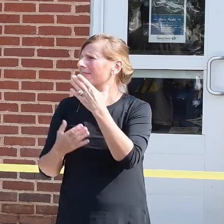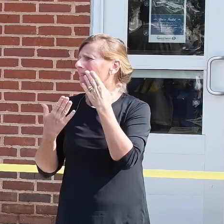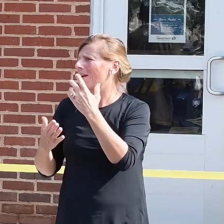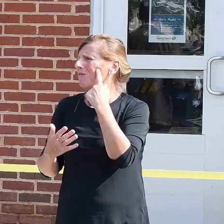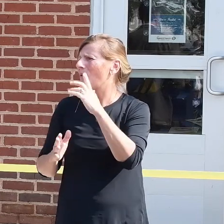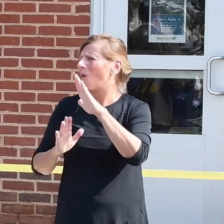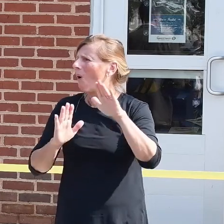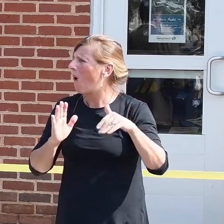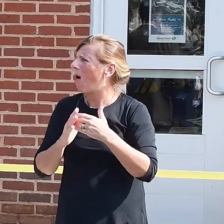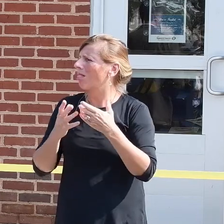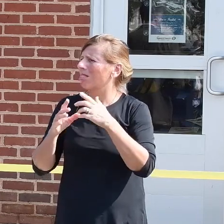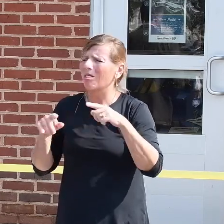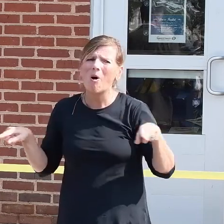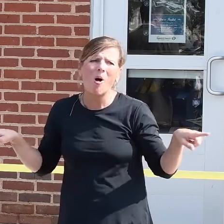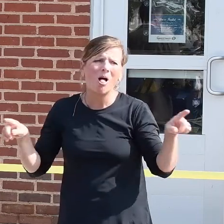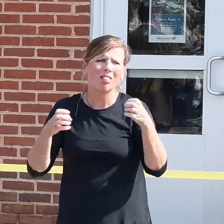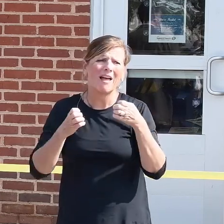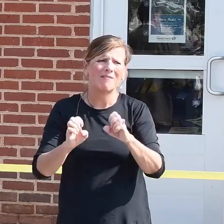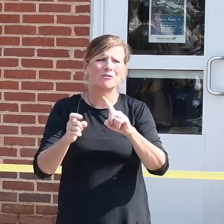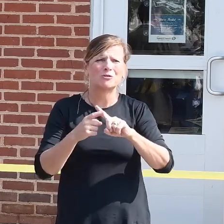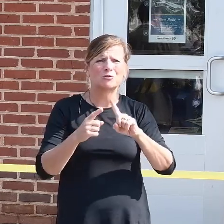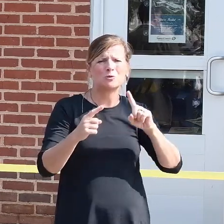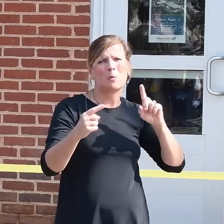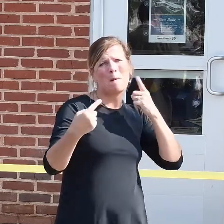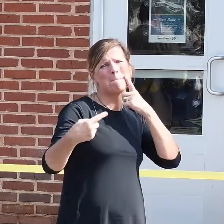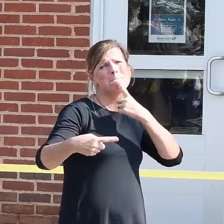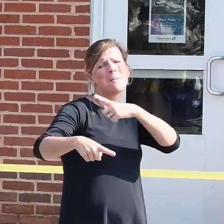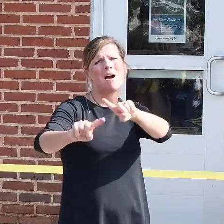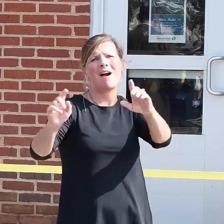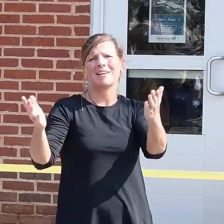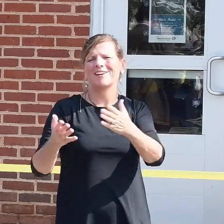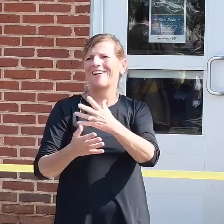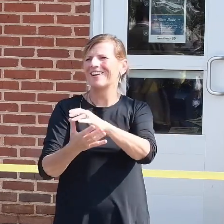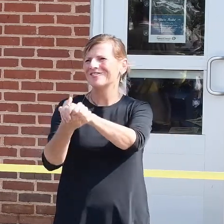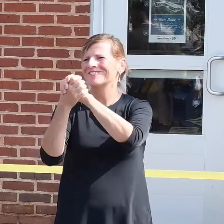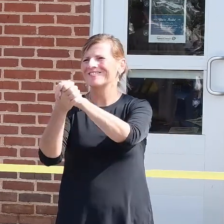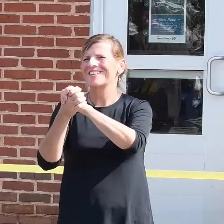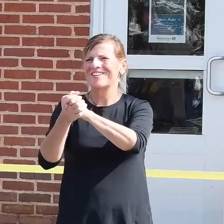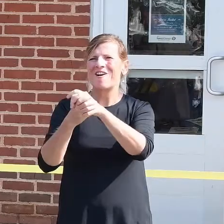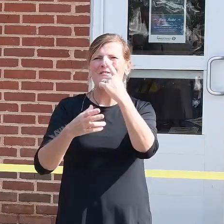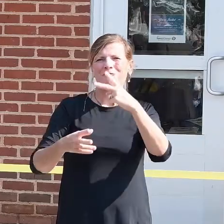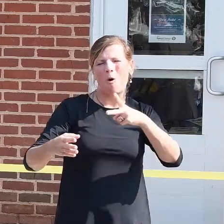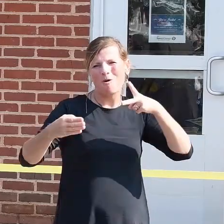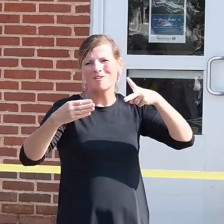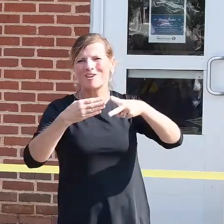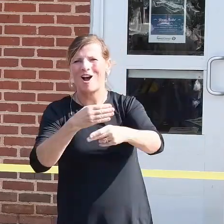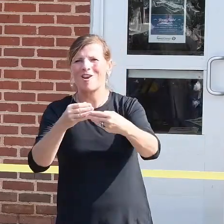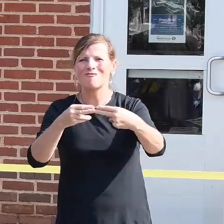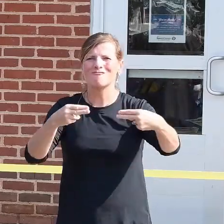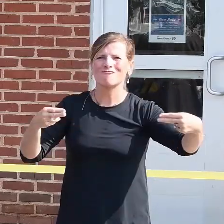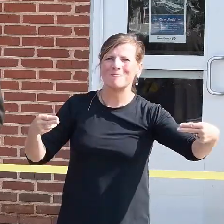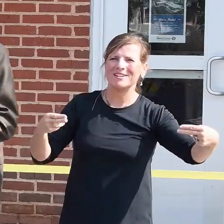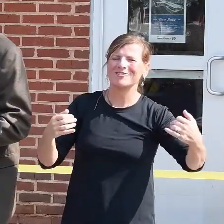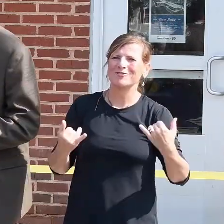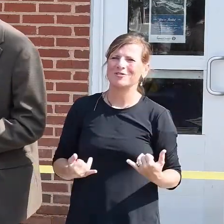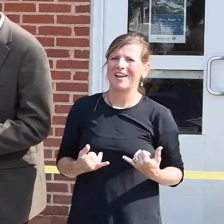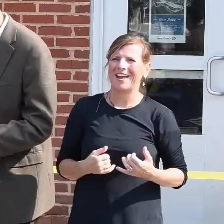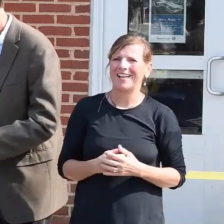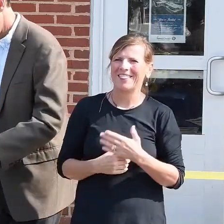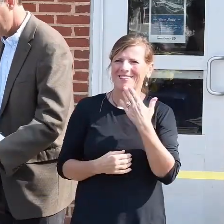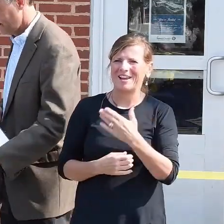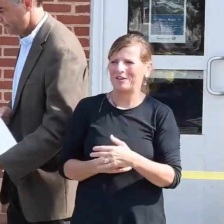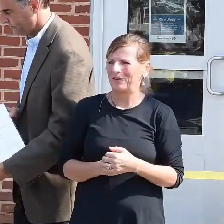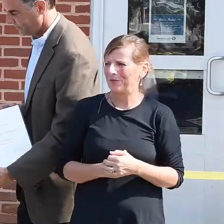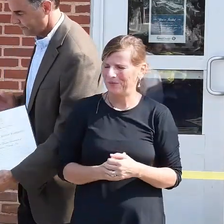this place, and congratulations on the ribbon cutting today. Thank you. Bessie, why don't I come up, get a